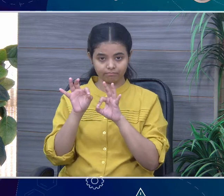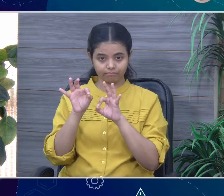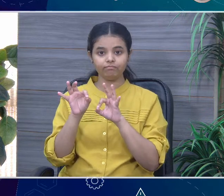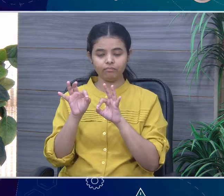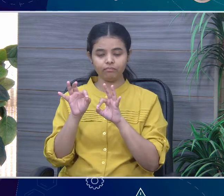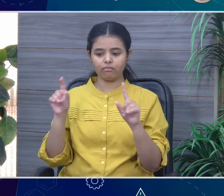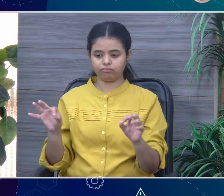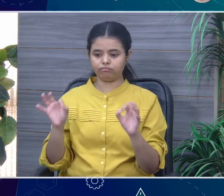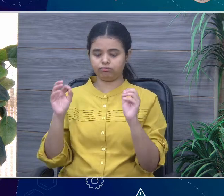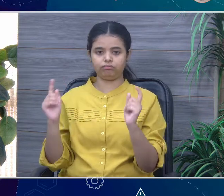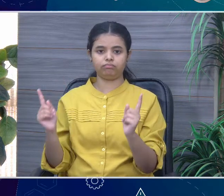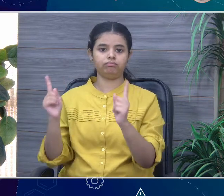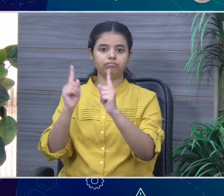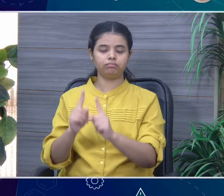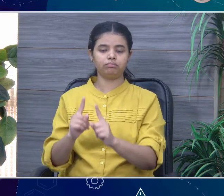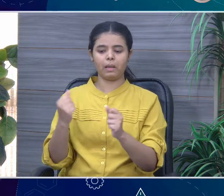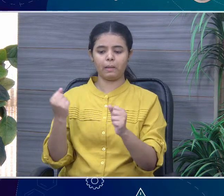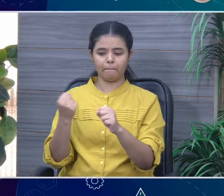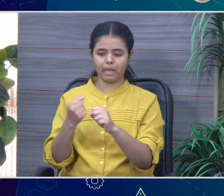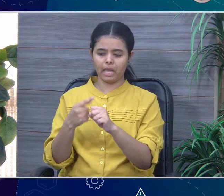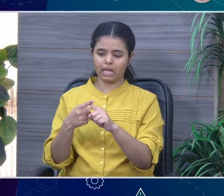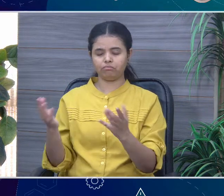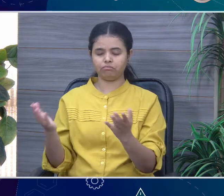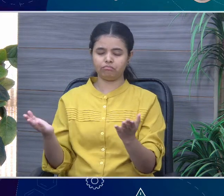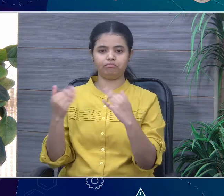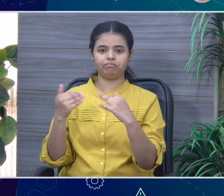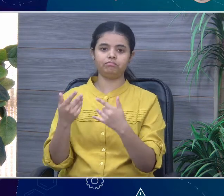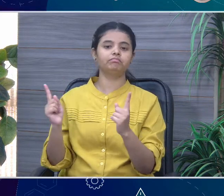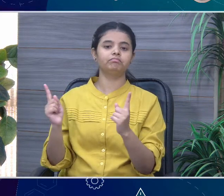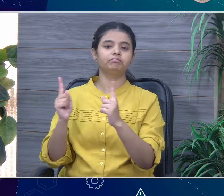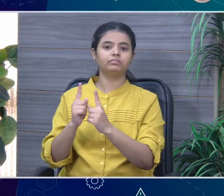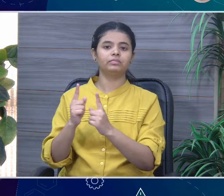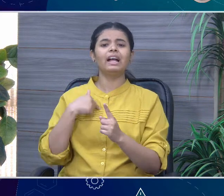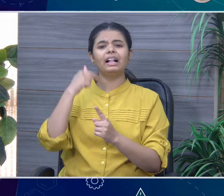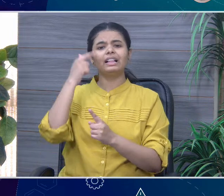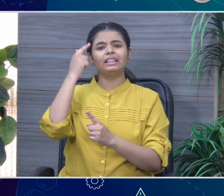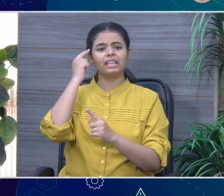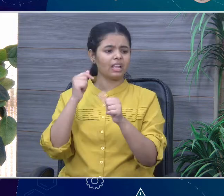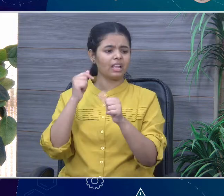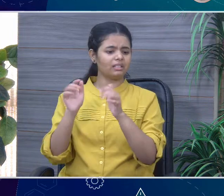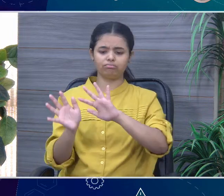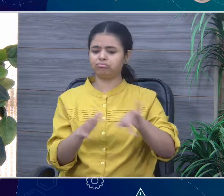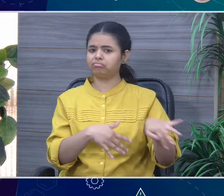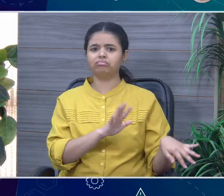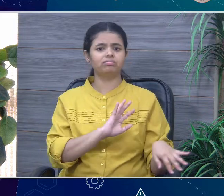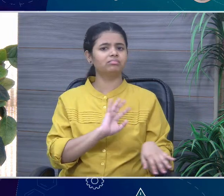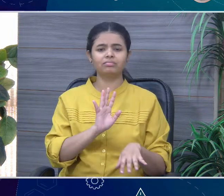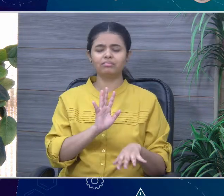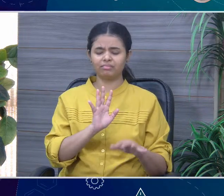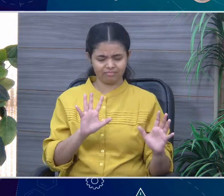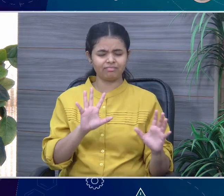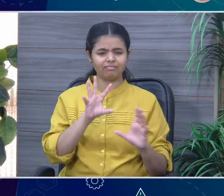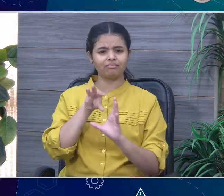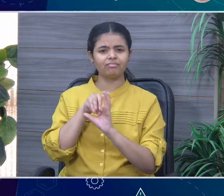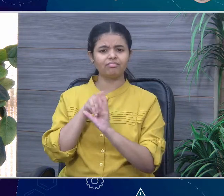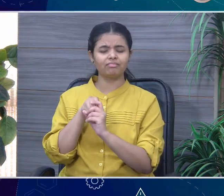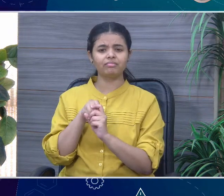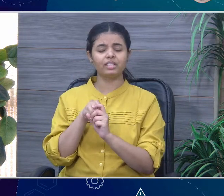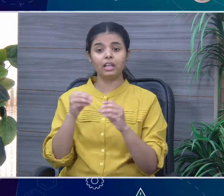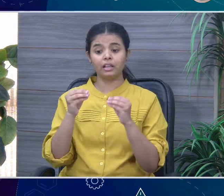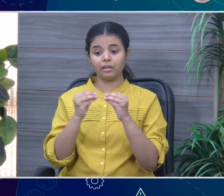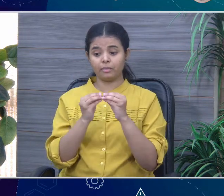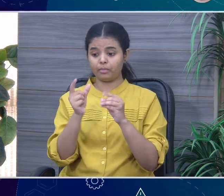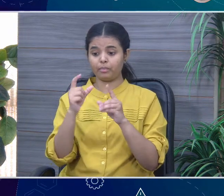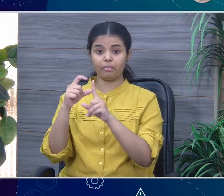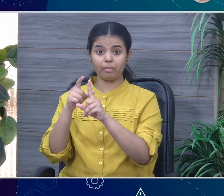buddy to begin with, and eventually I am not excluding other children from being buddy, because buddy is something which